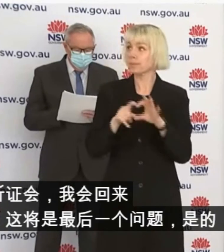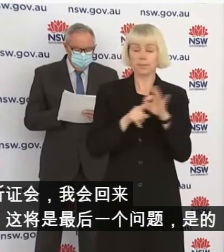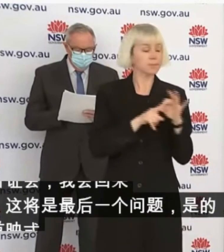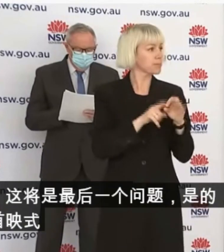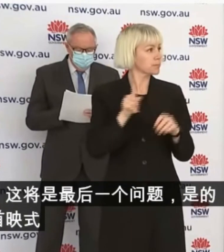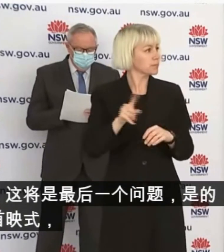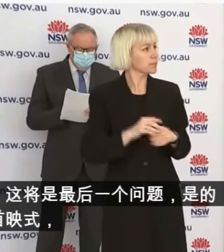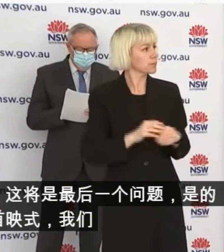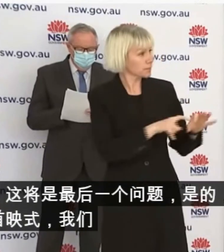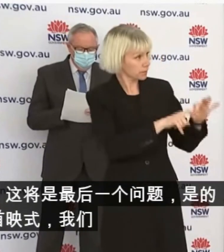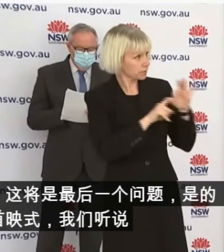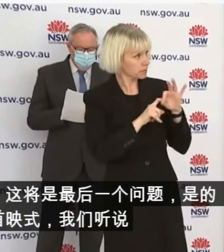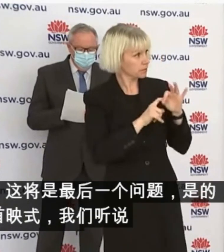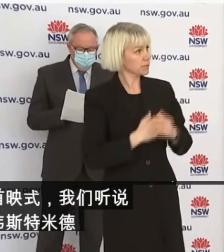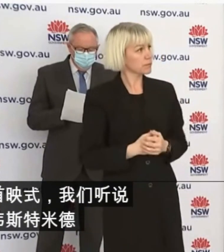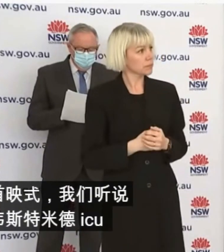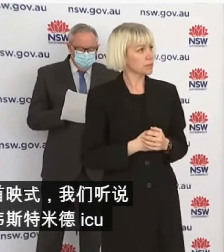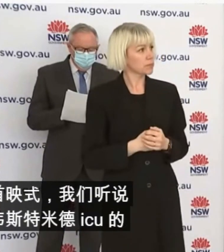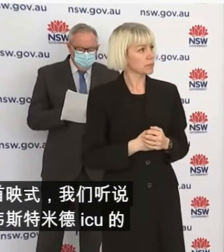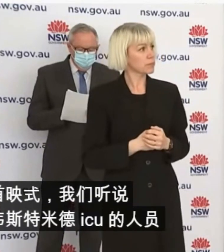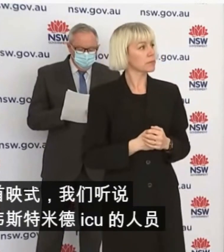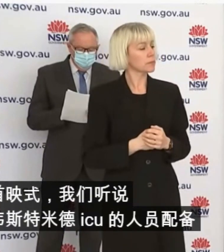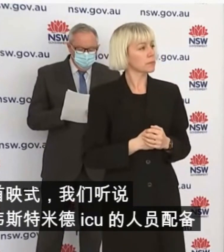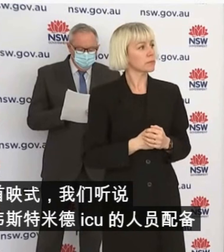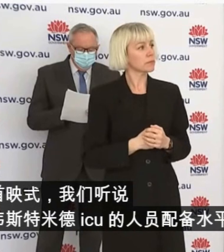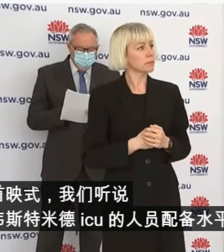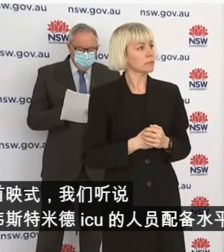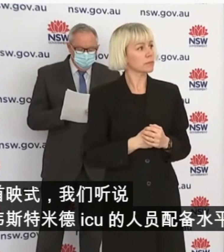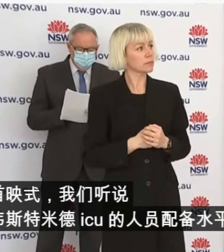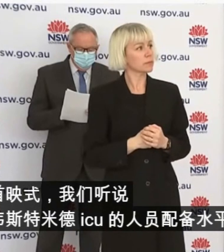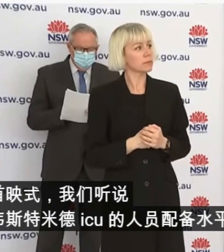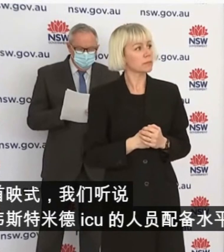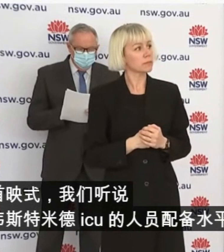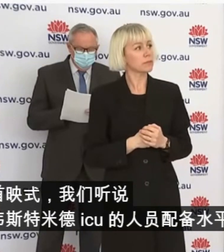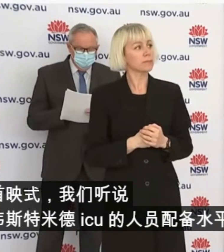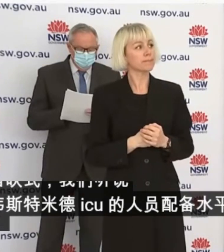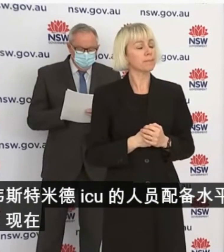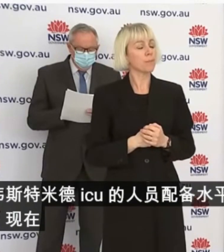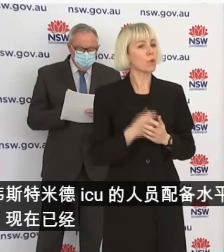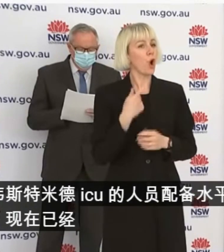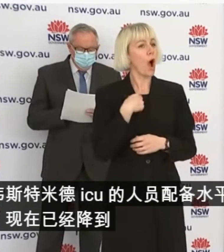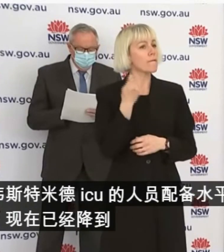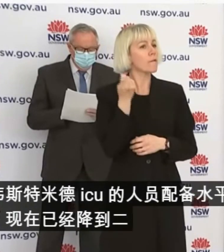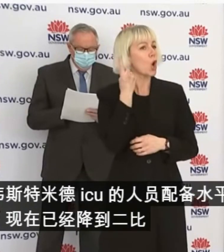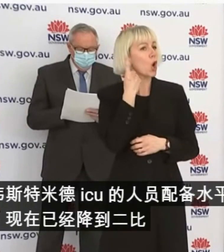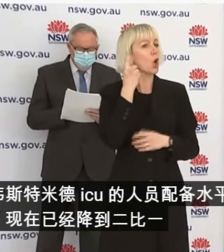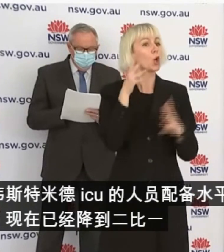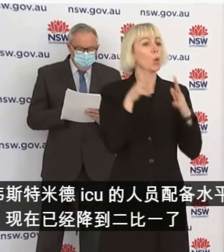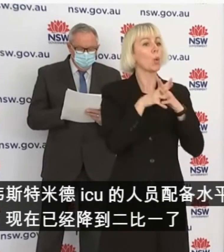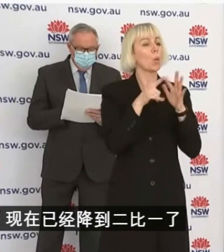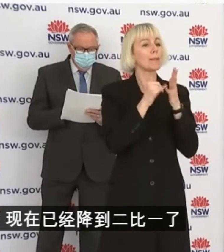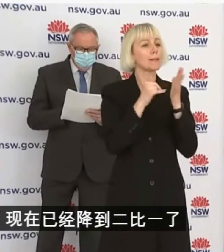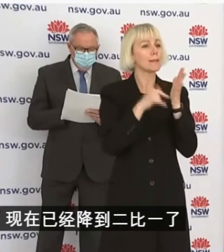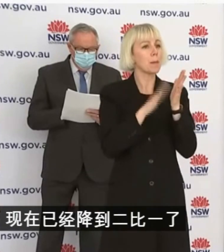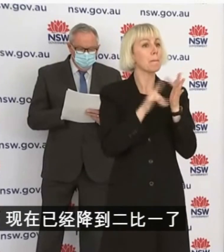Yep, sorry. Premier, we're hearing that there are falls in the level of staffing at ICU in Westmead, that it's gone down to